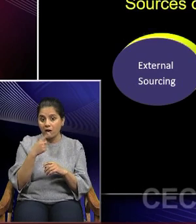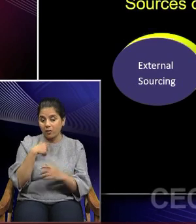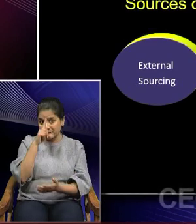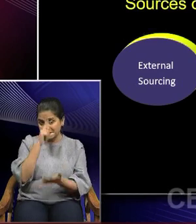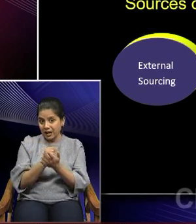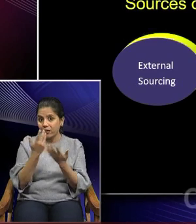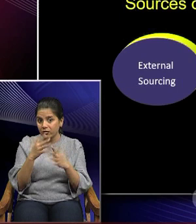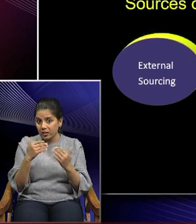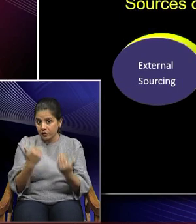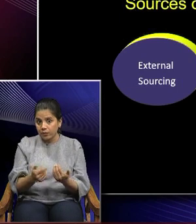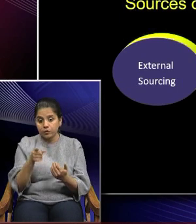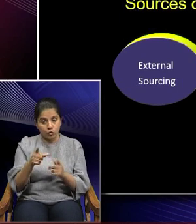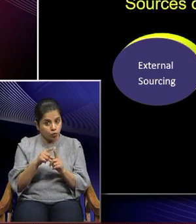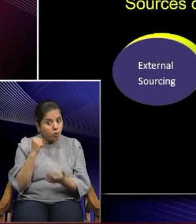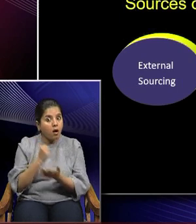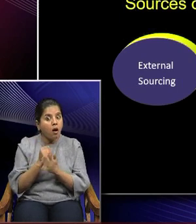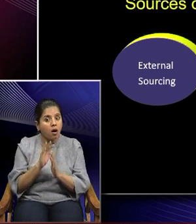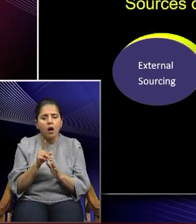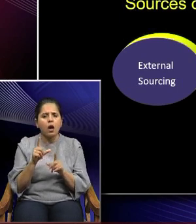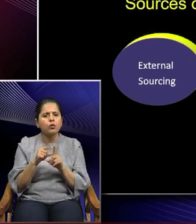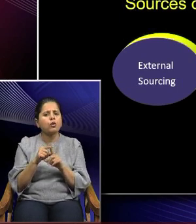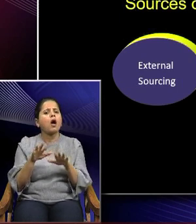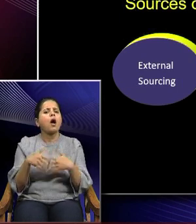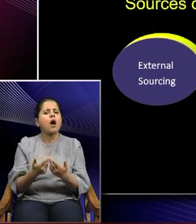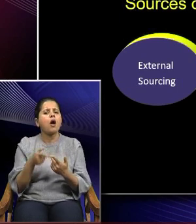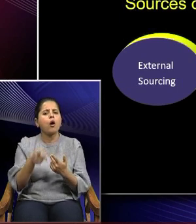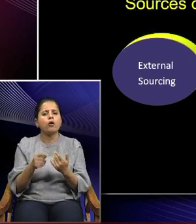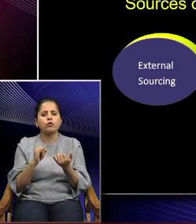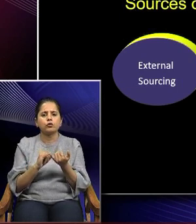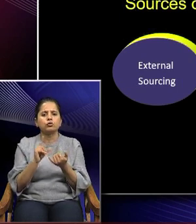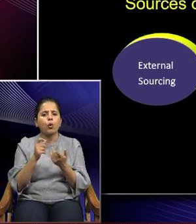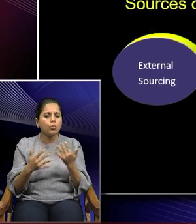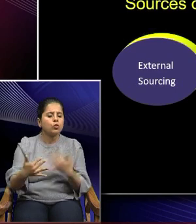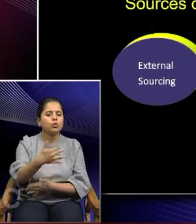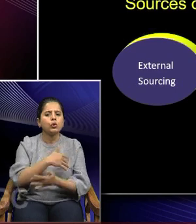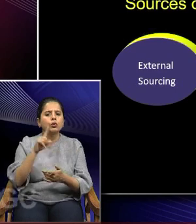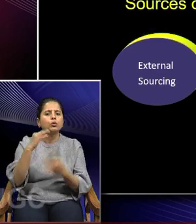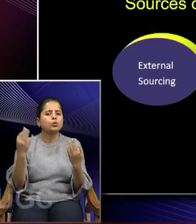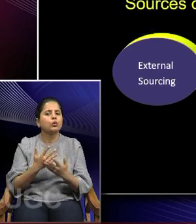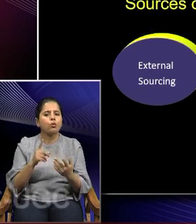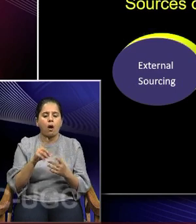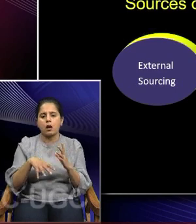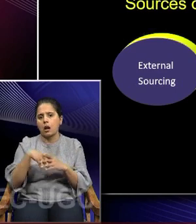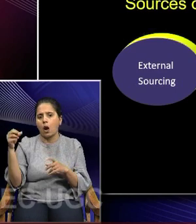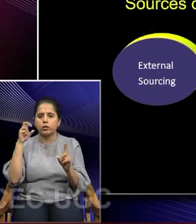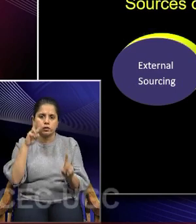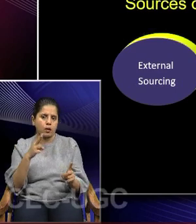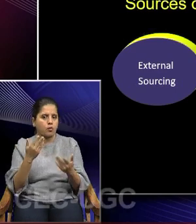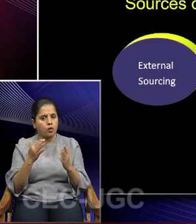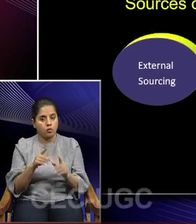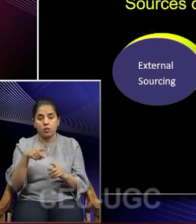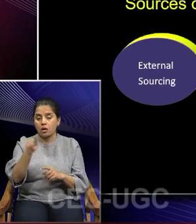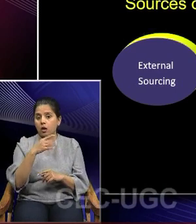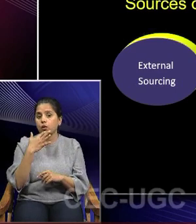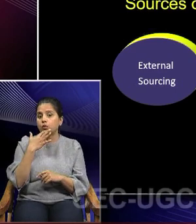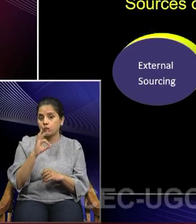decided that innovation has to be done, how to do it? What are the sources of new product? One can be external sourcing, that you are